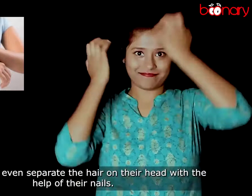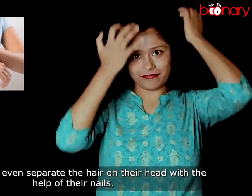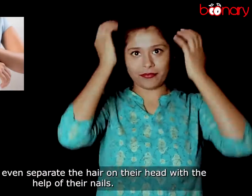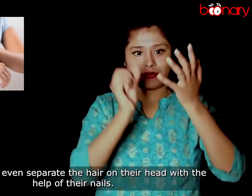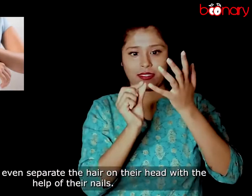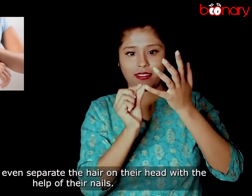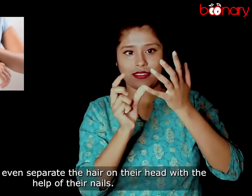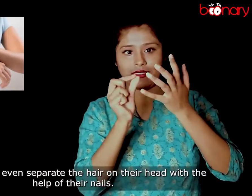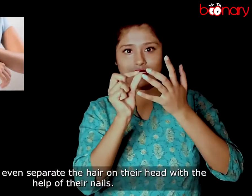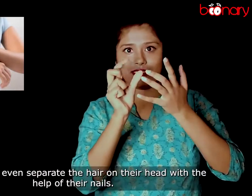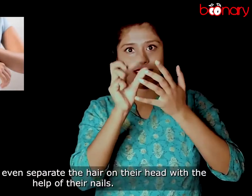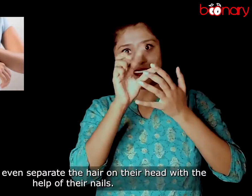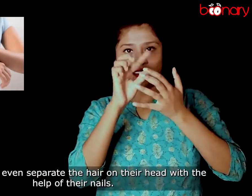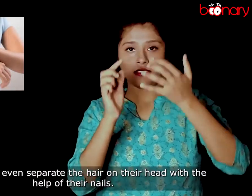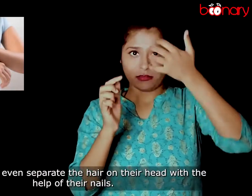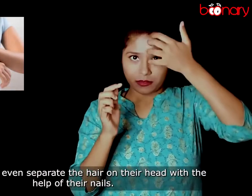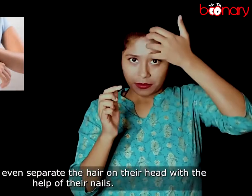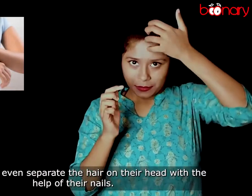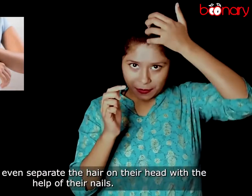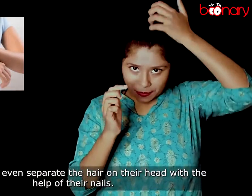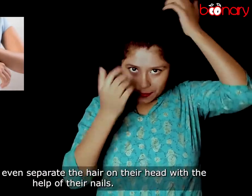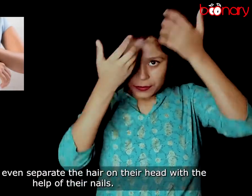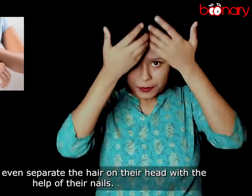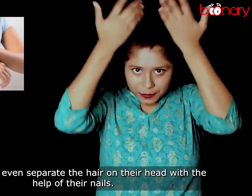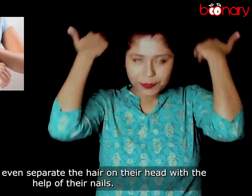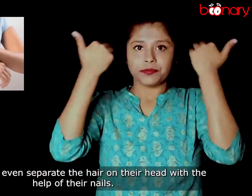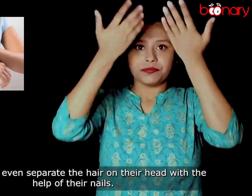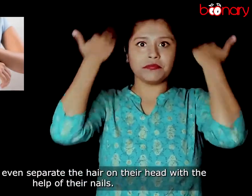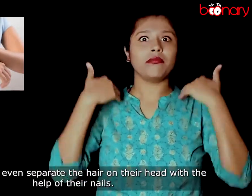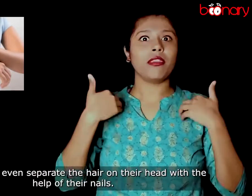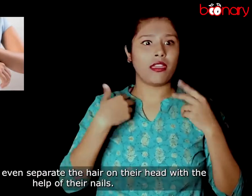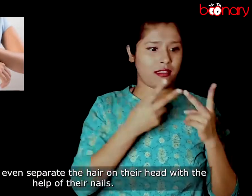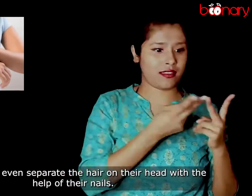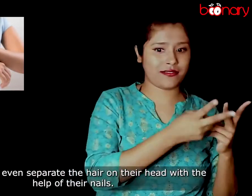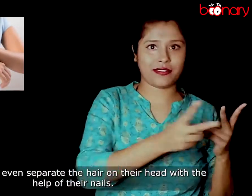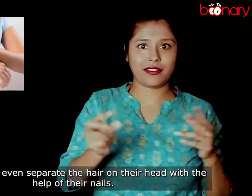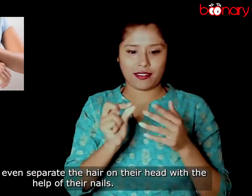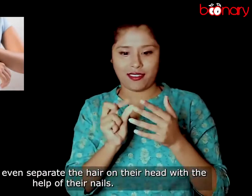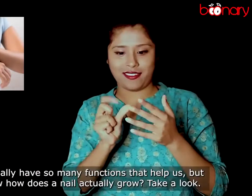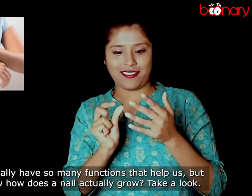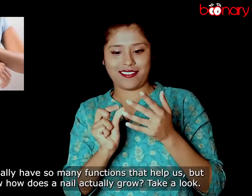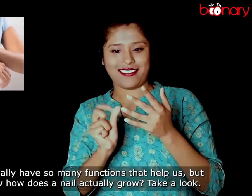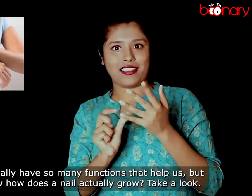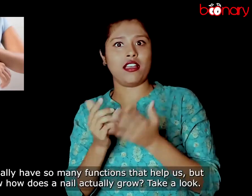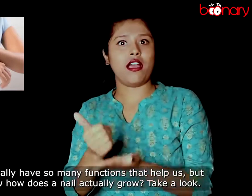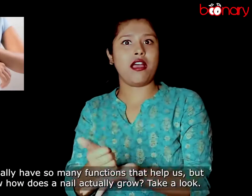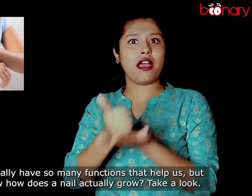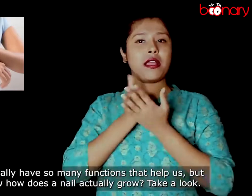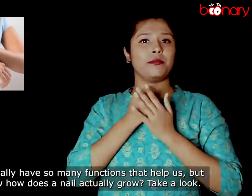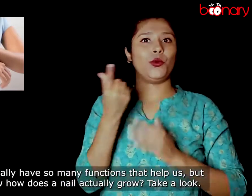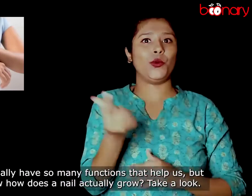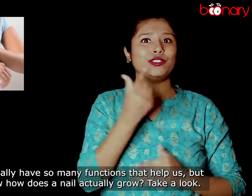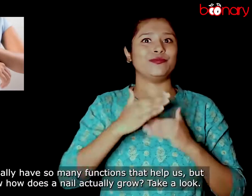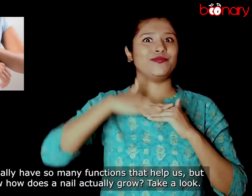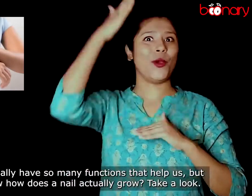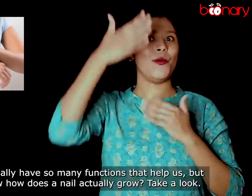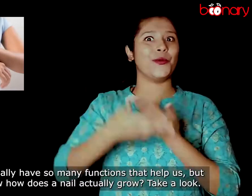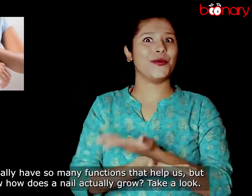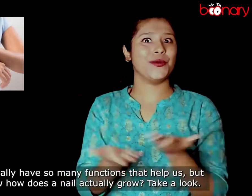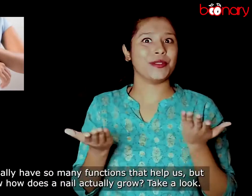even separate the hair on their head with the help of their nails. So nails actually have so many functions that help us.